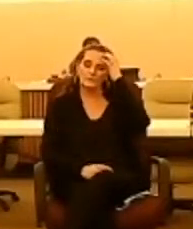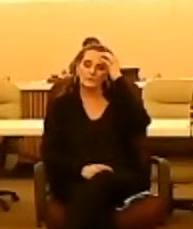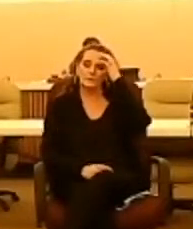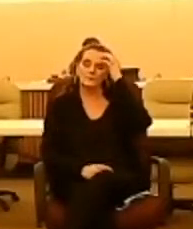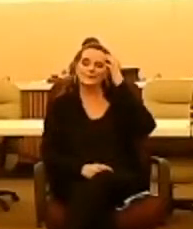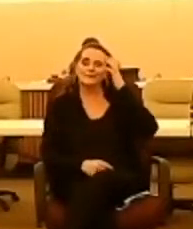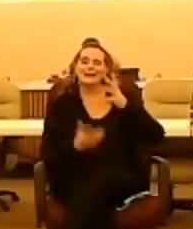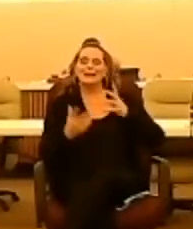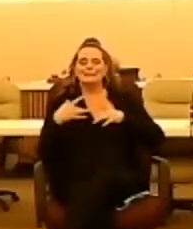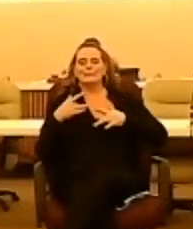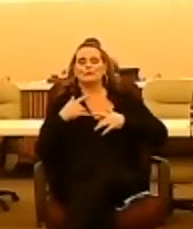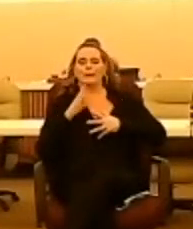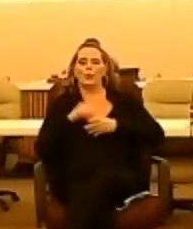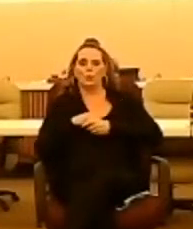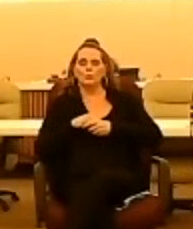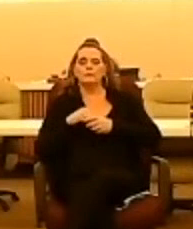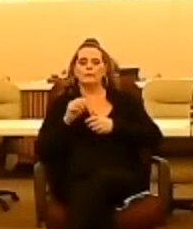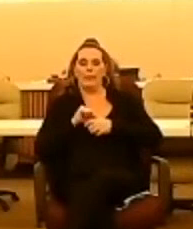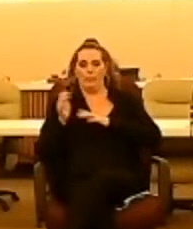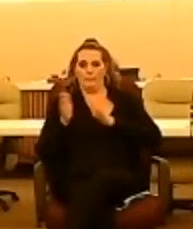it's included in there.